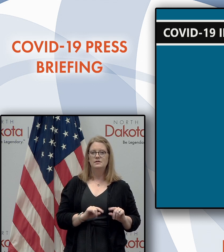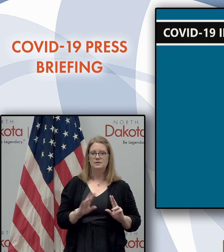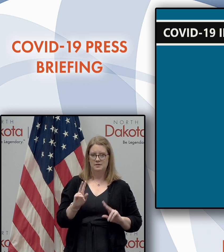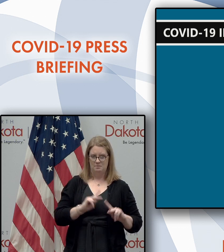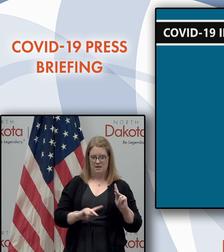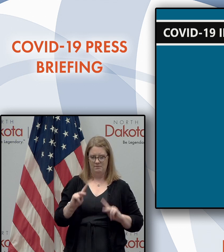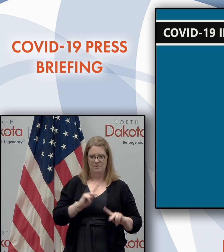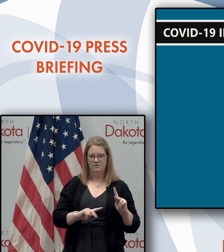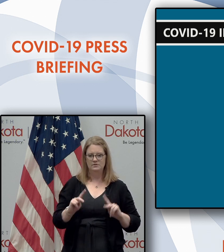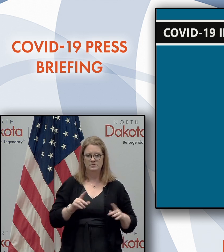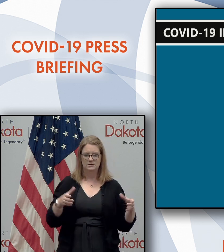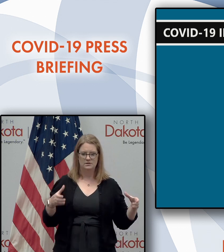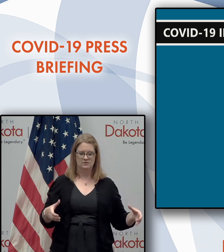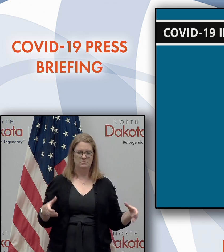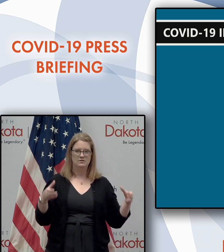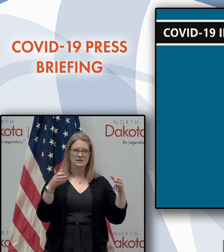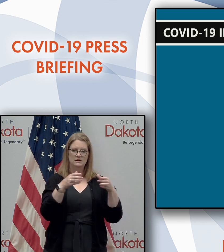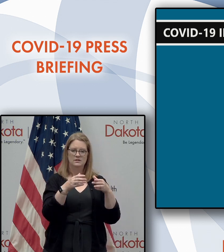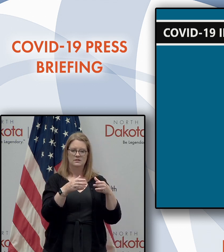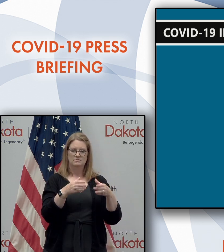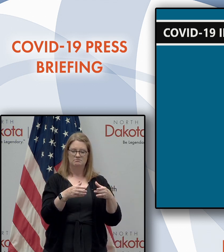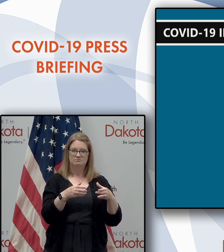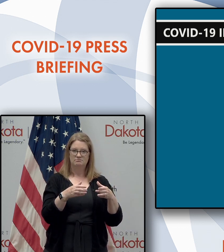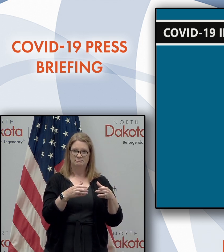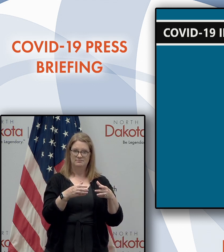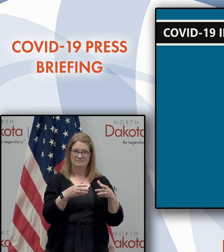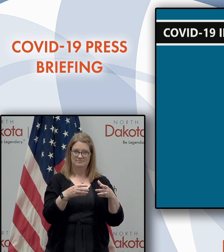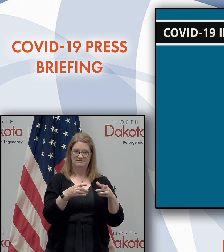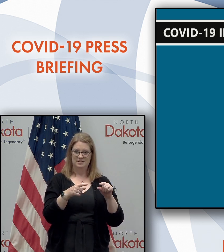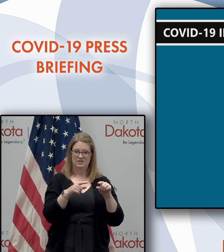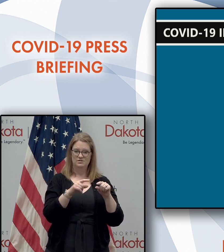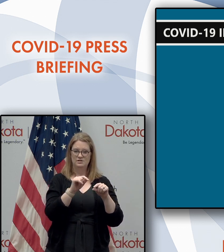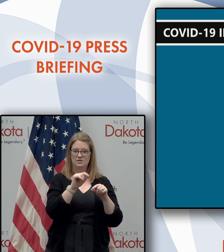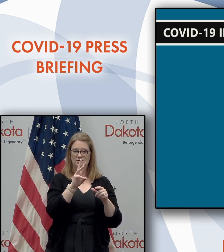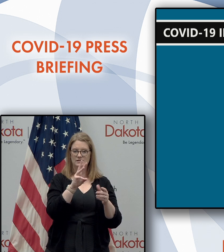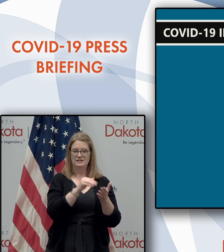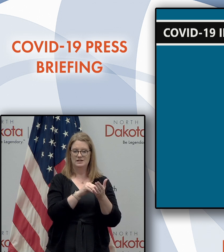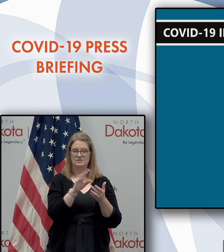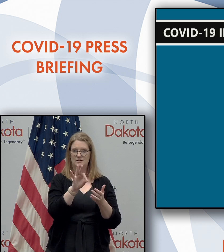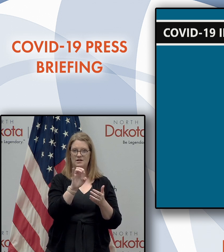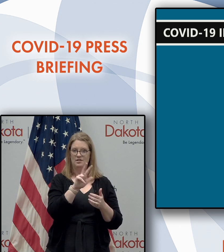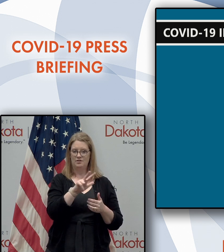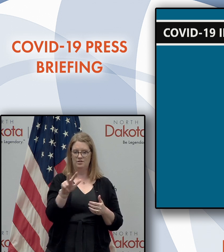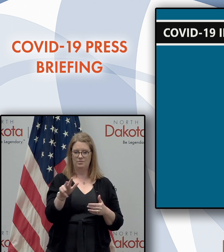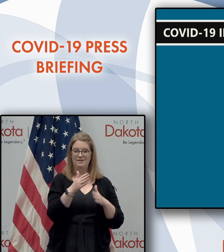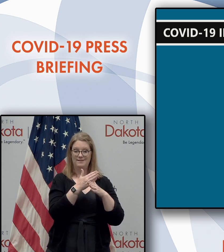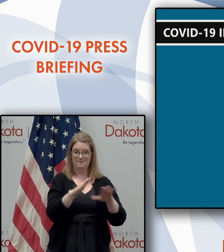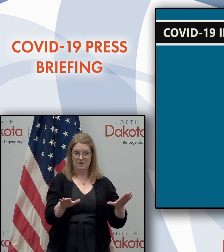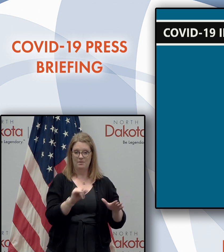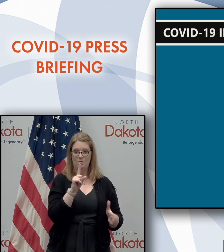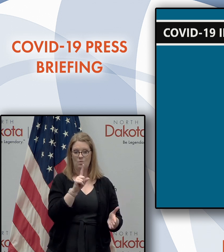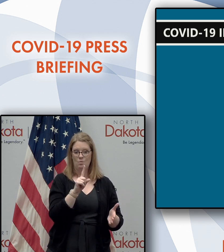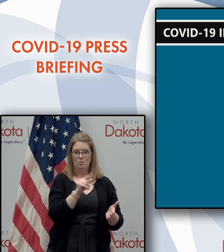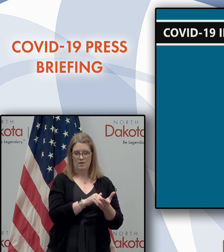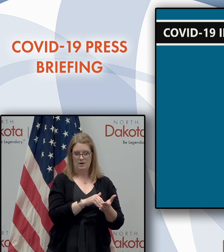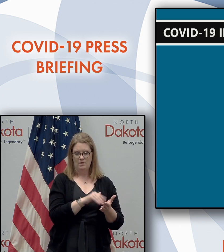we take total cases divided by individuals. We're at the 4.3 cumulative in terms of the number of North Dakotans